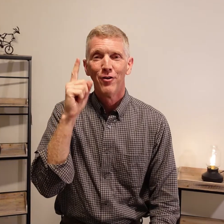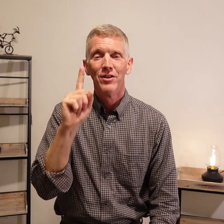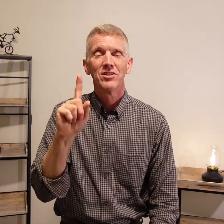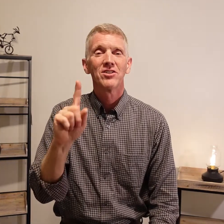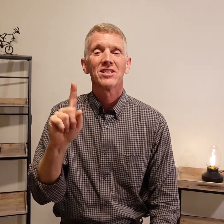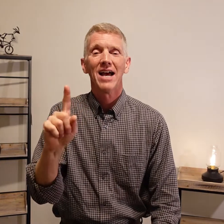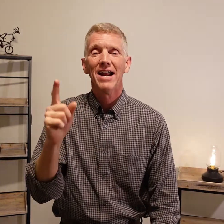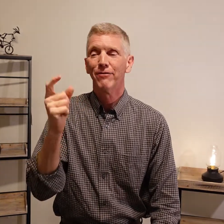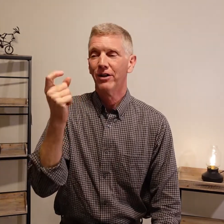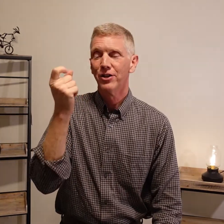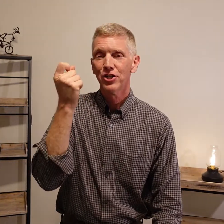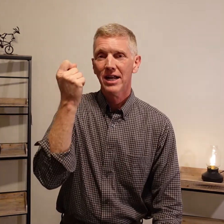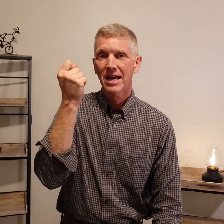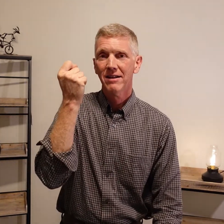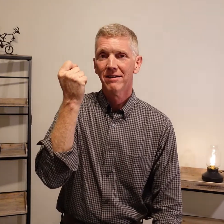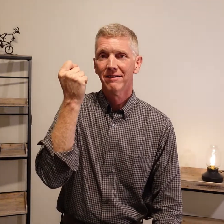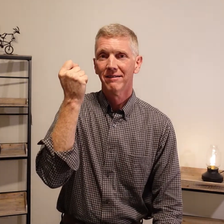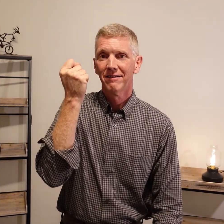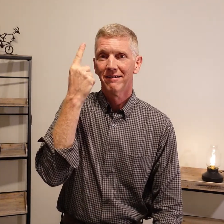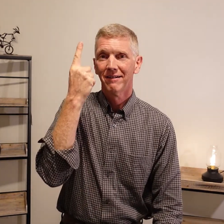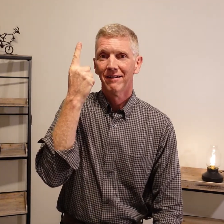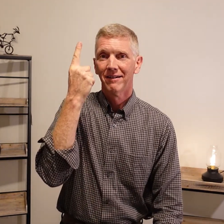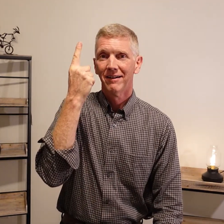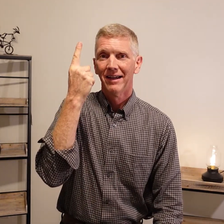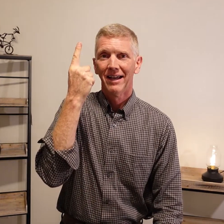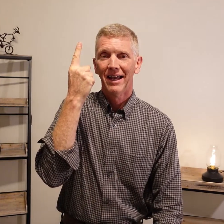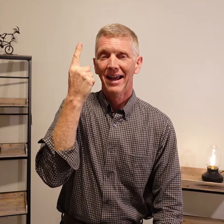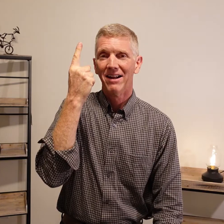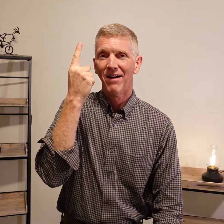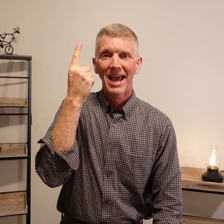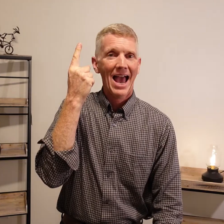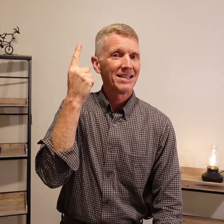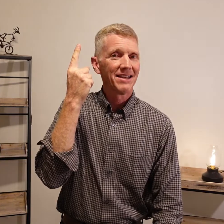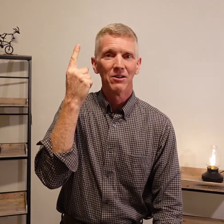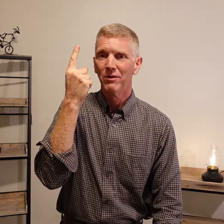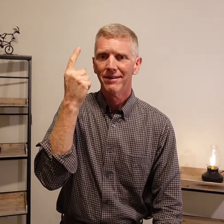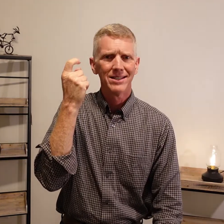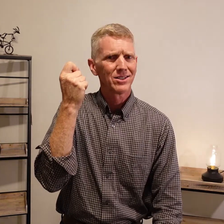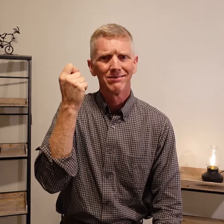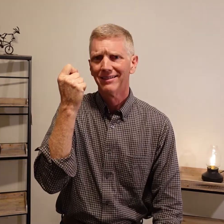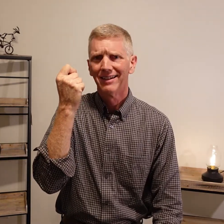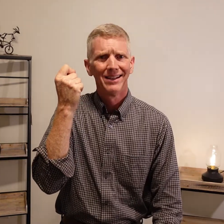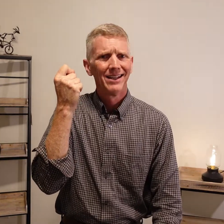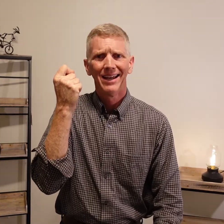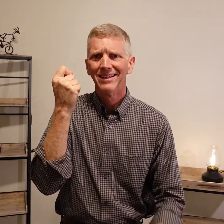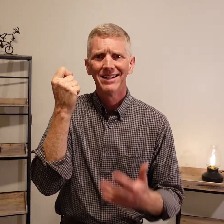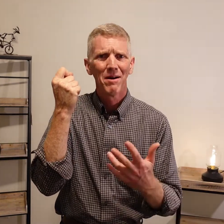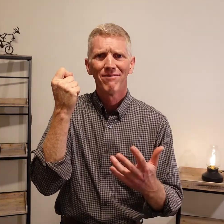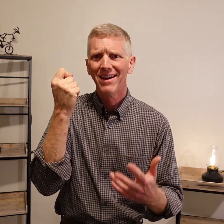This is a sign for understand. And if I accent it with this, and see in my face,